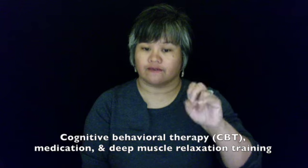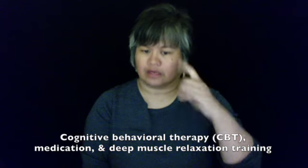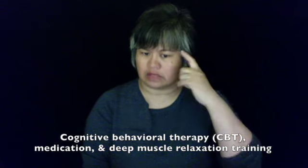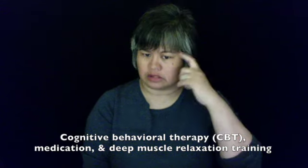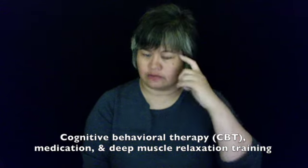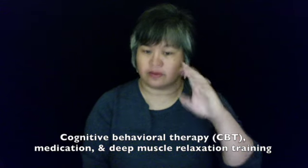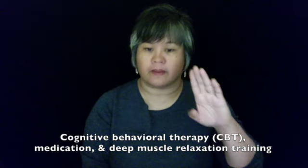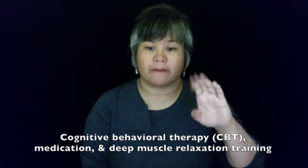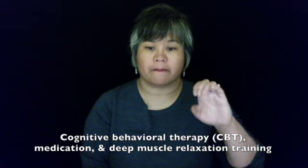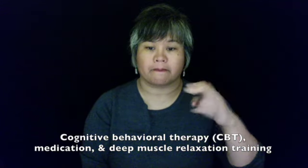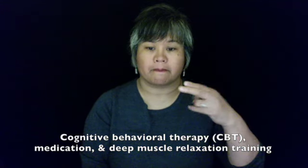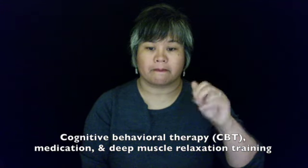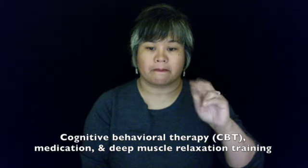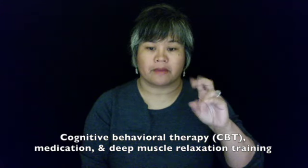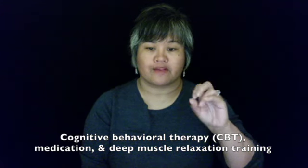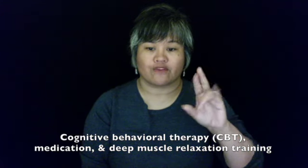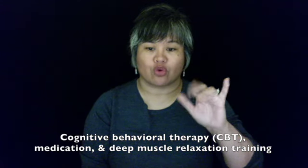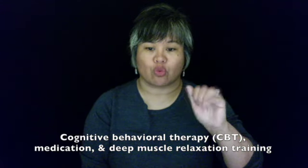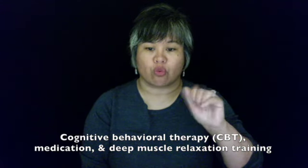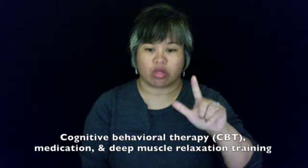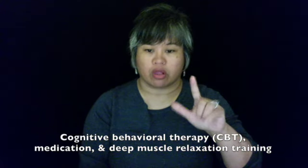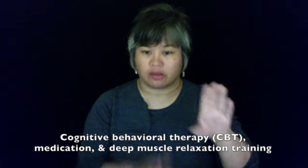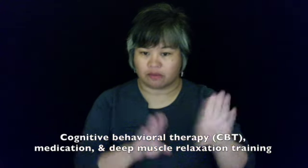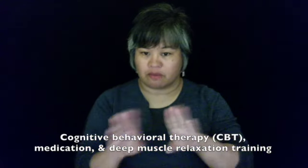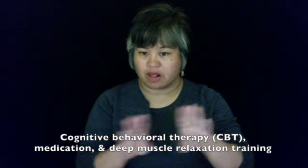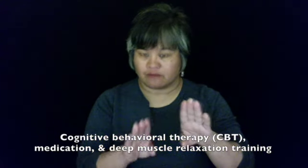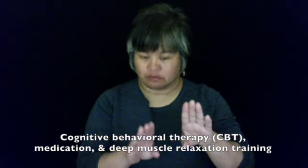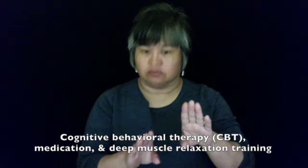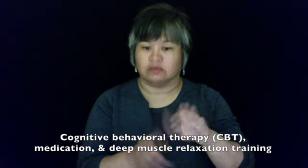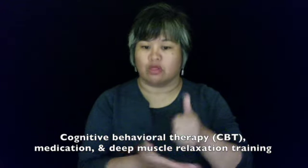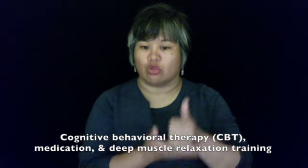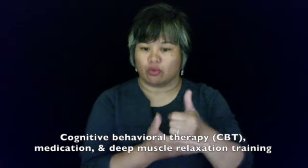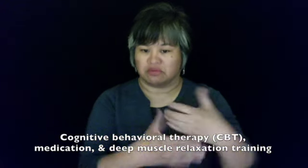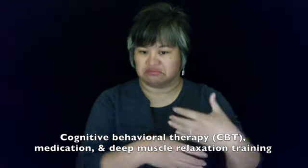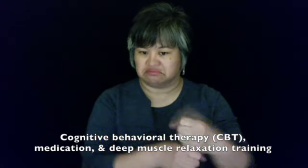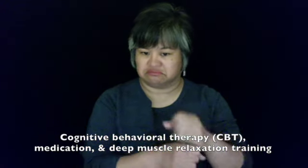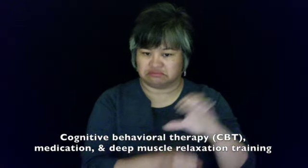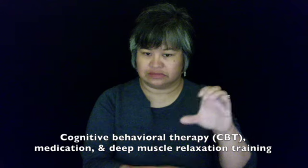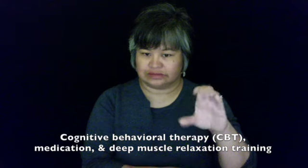Cognitive behavioral therapy, CBT, medication, and deep muscle relaxation training.